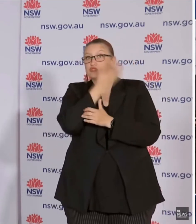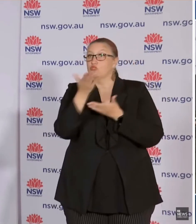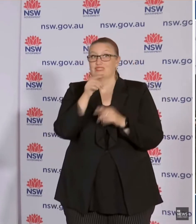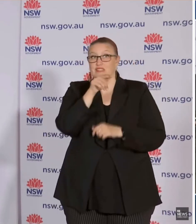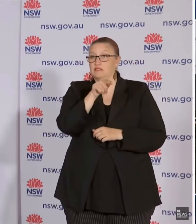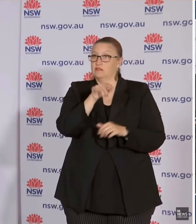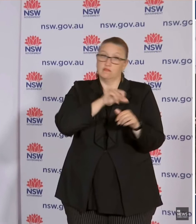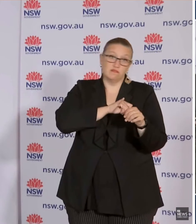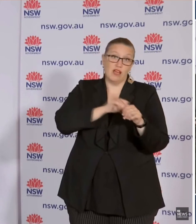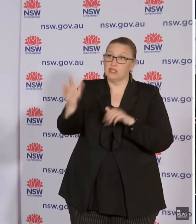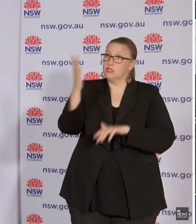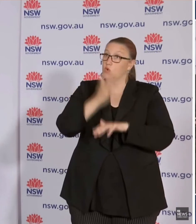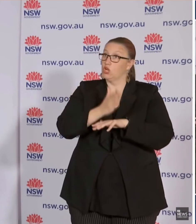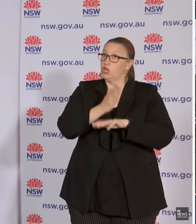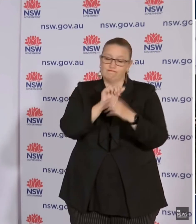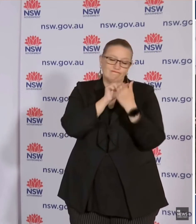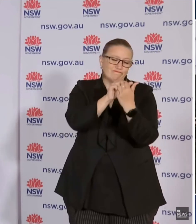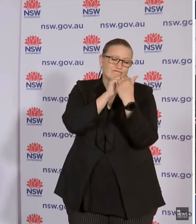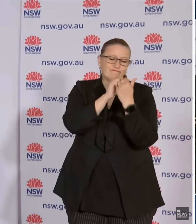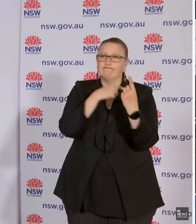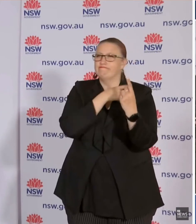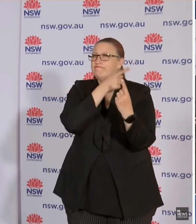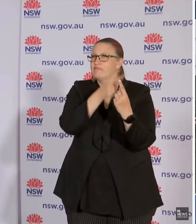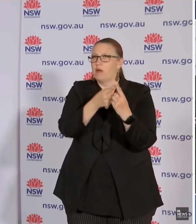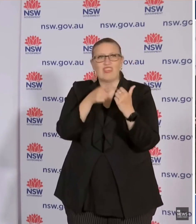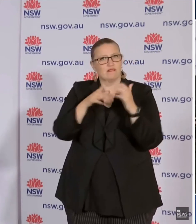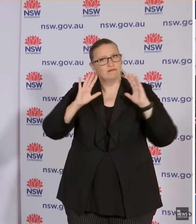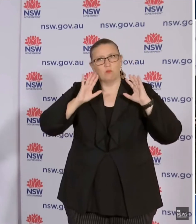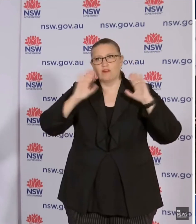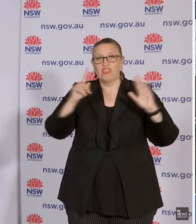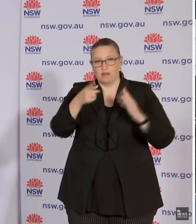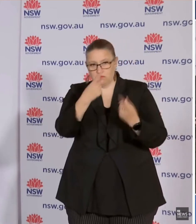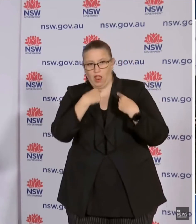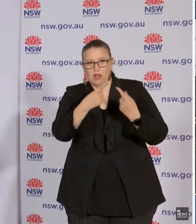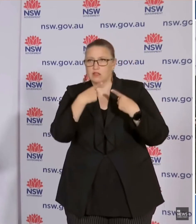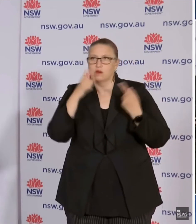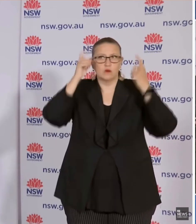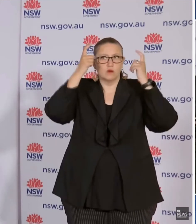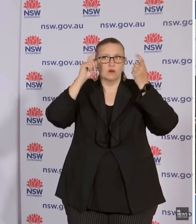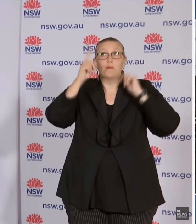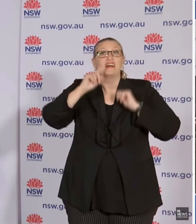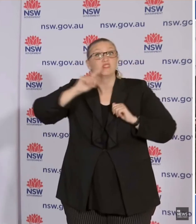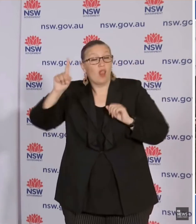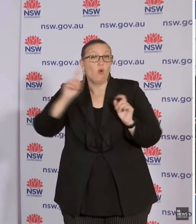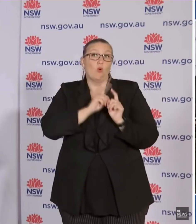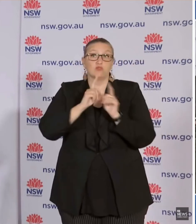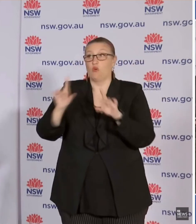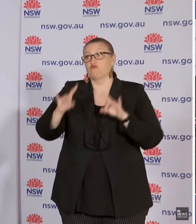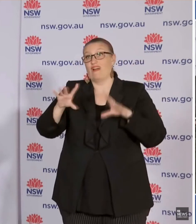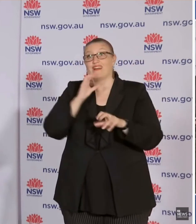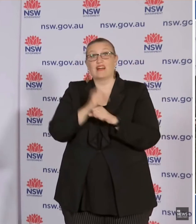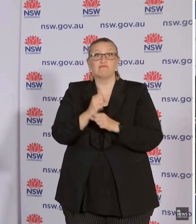done lots of work with them, and they have been obviously expressing concerns for a while with the federal government. Look,